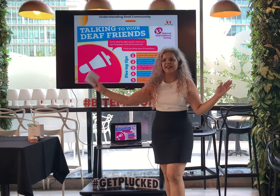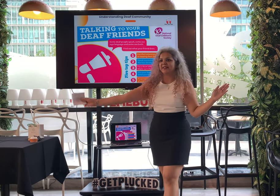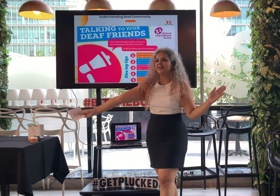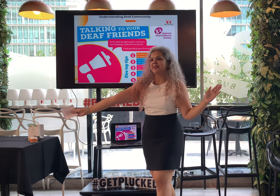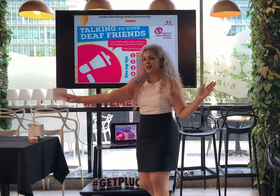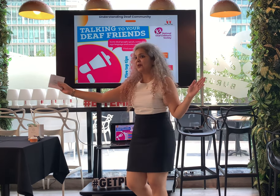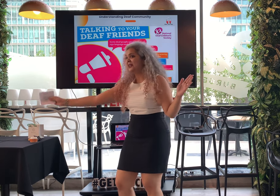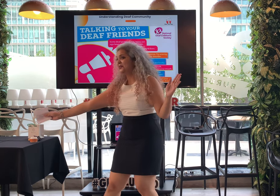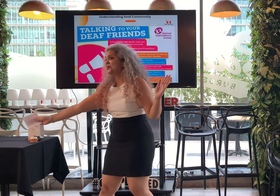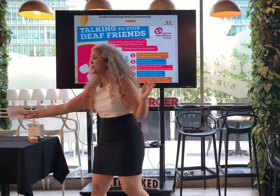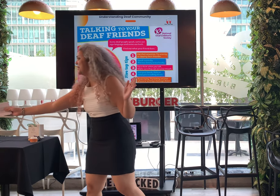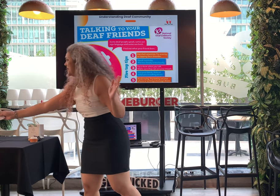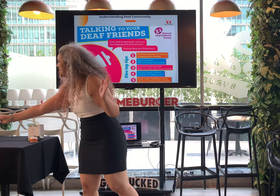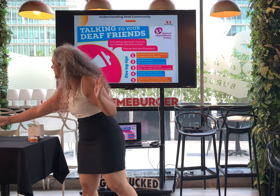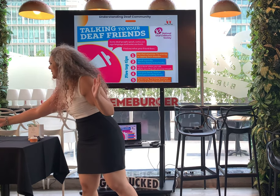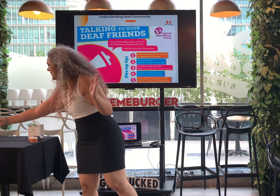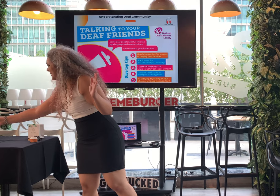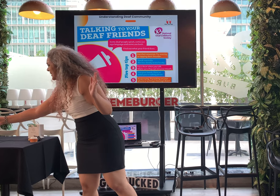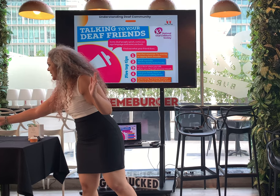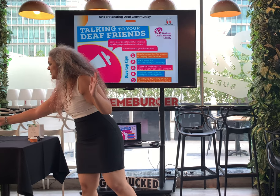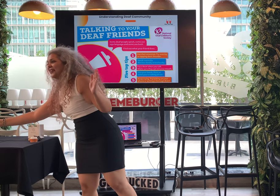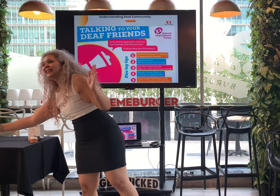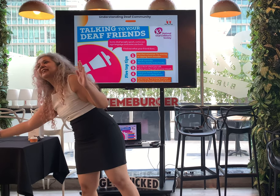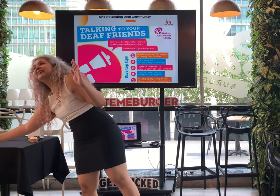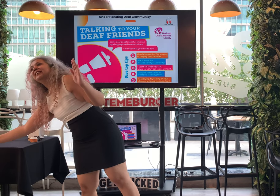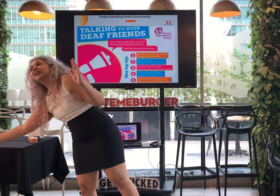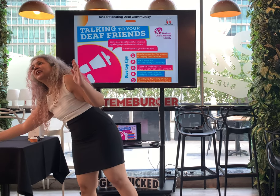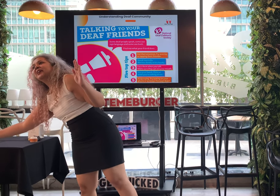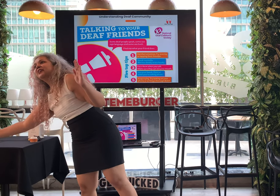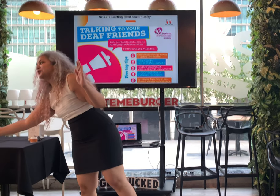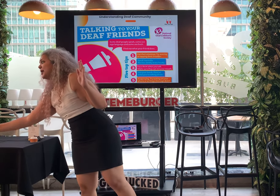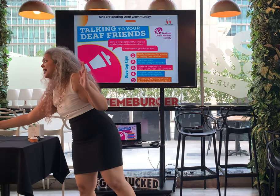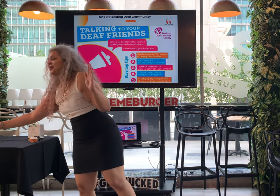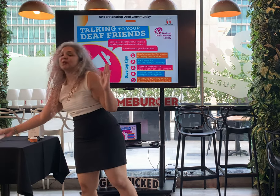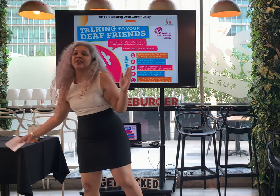And I can see. Now I need to know your name. Zuhair. Sorry? Zuhair. Zuhair. Okay.